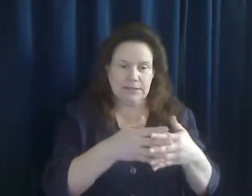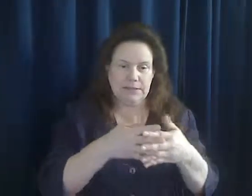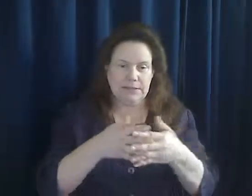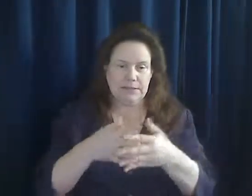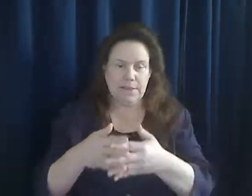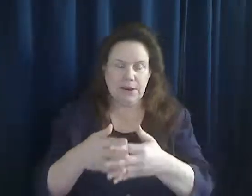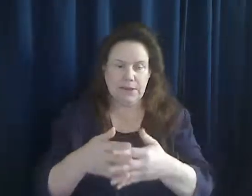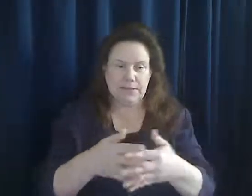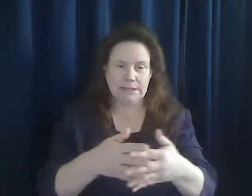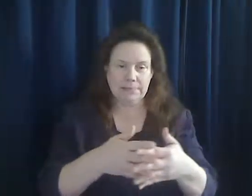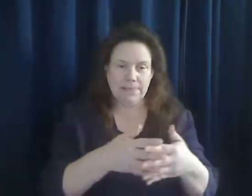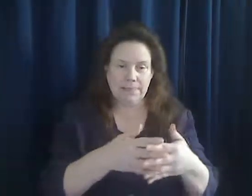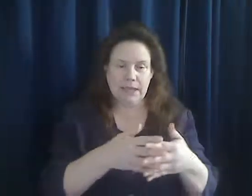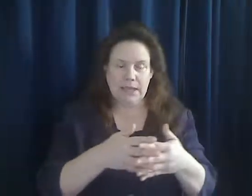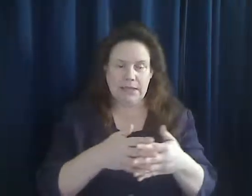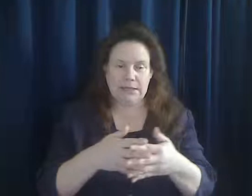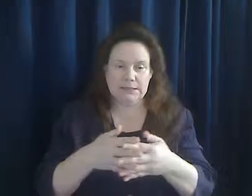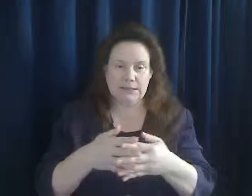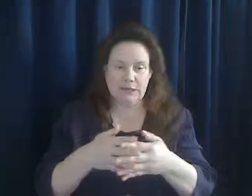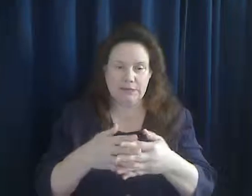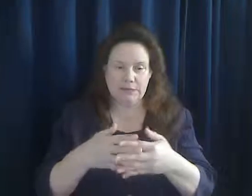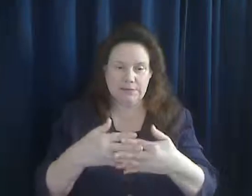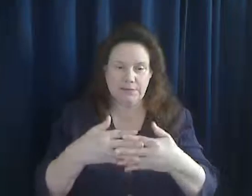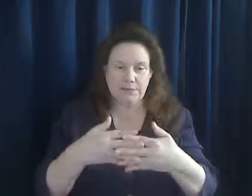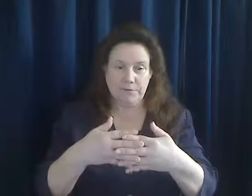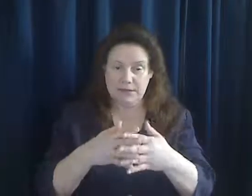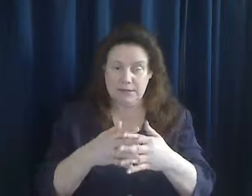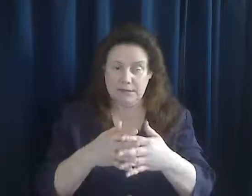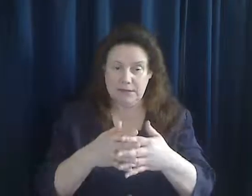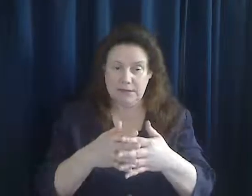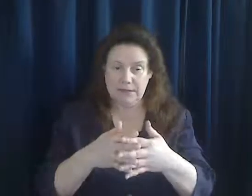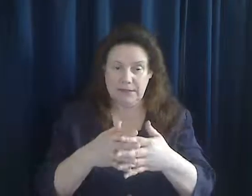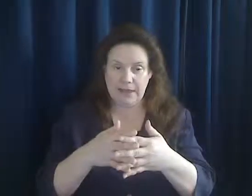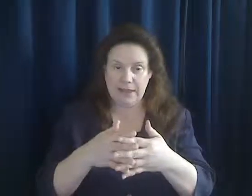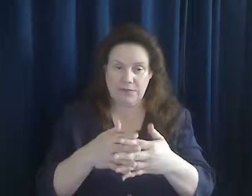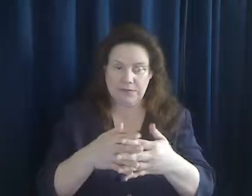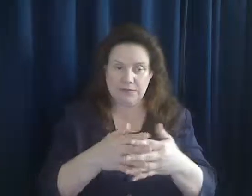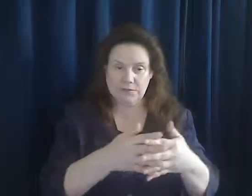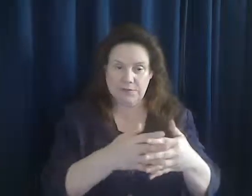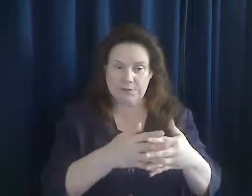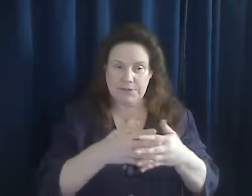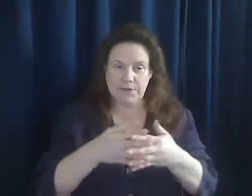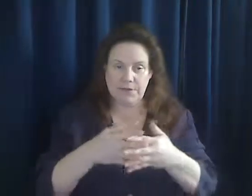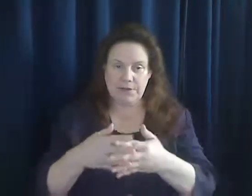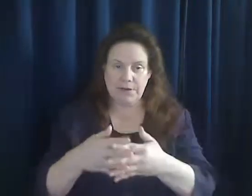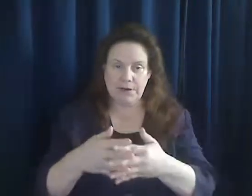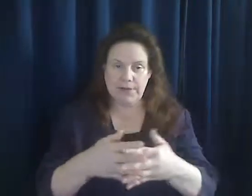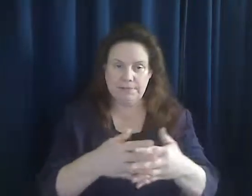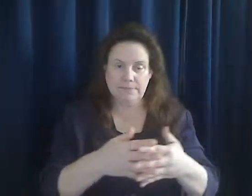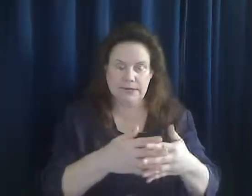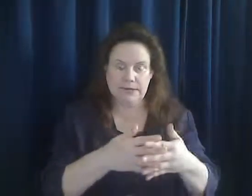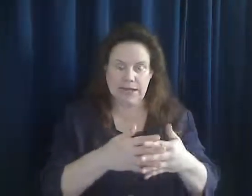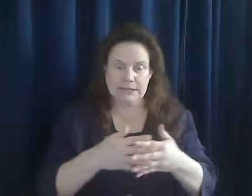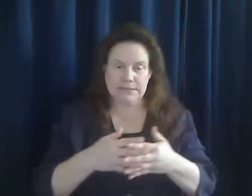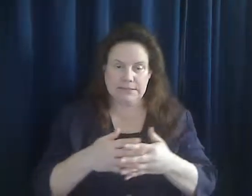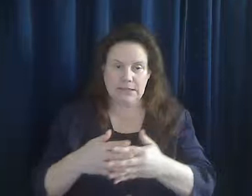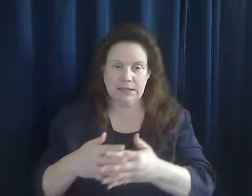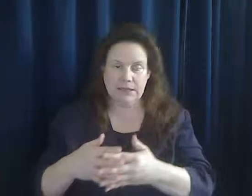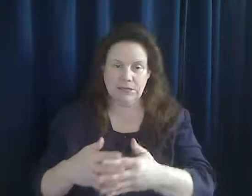this, American. It is thought to have come from the flag, the stripes on the flag, American, and it has a right